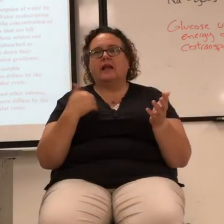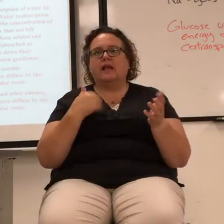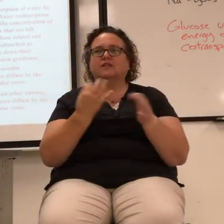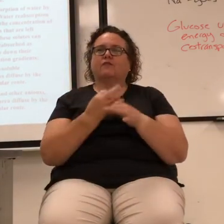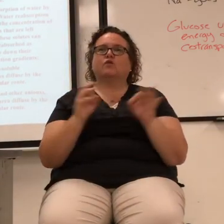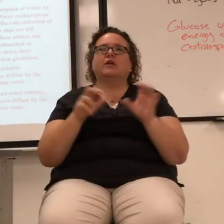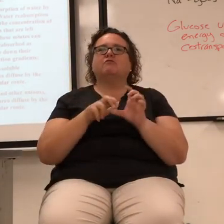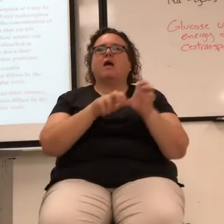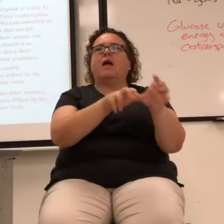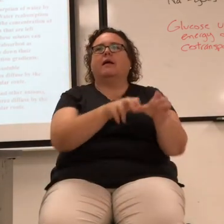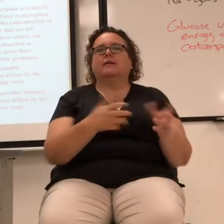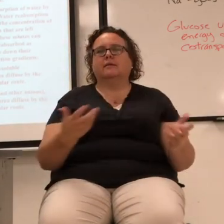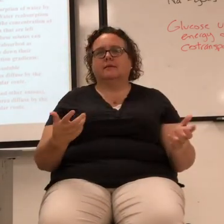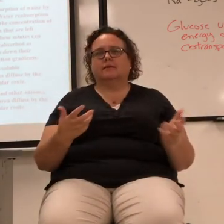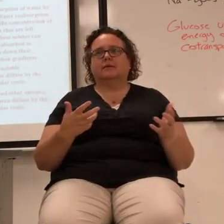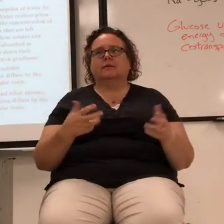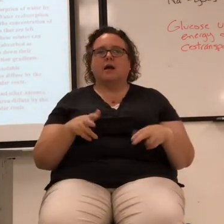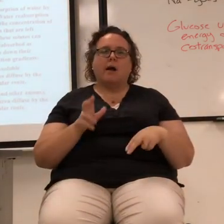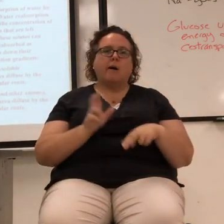ride. Okay.